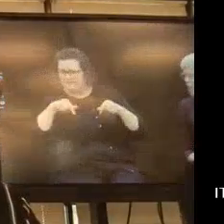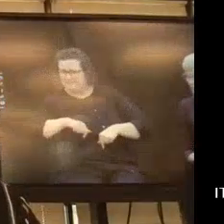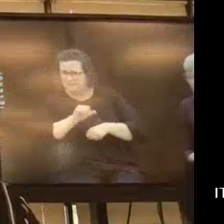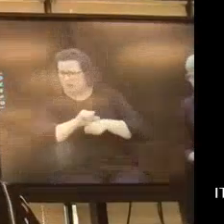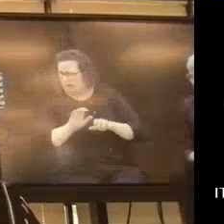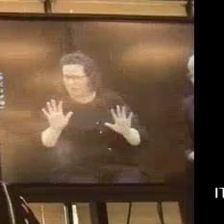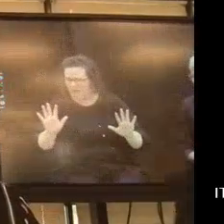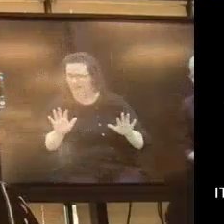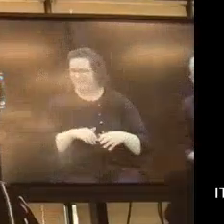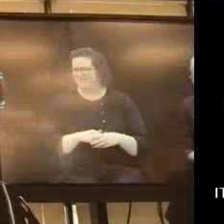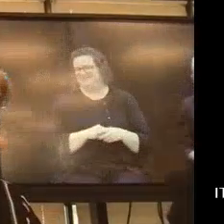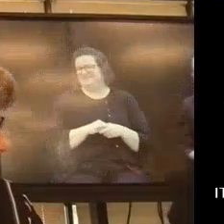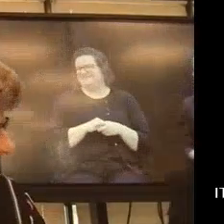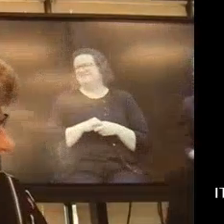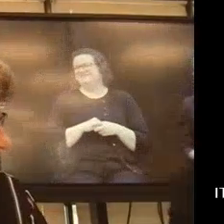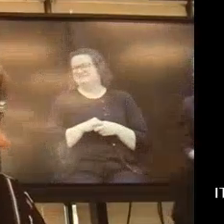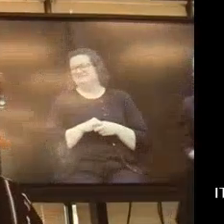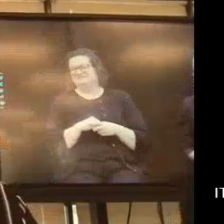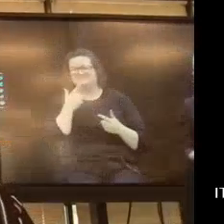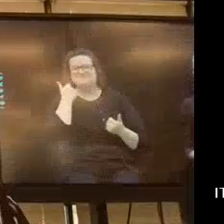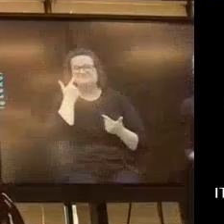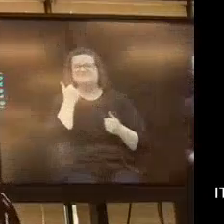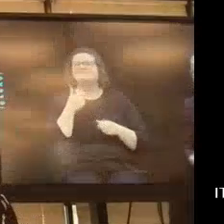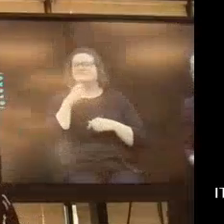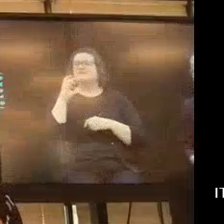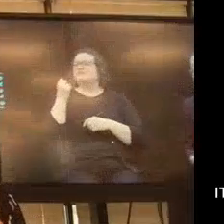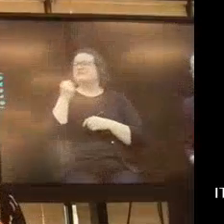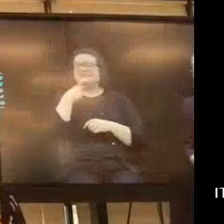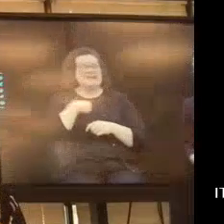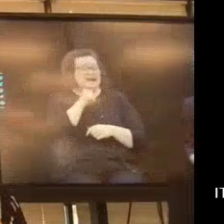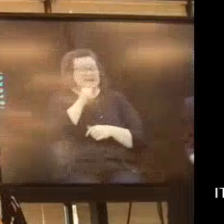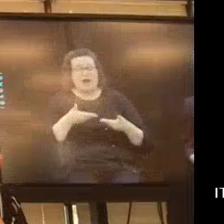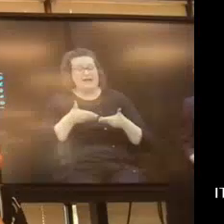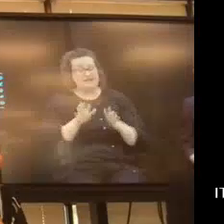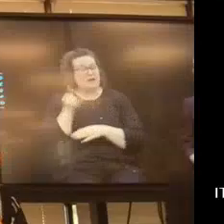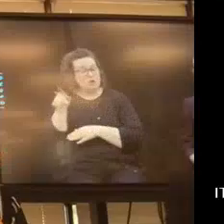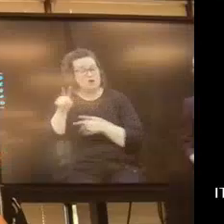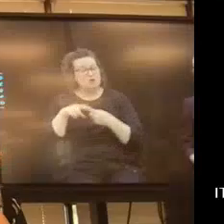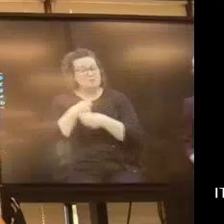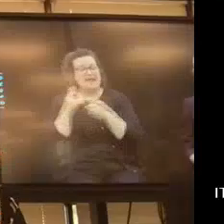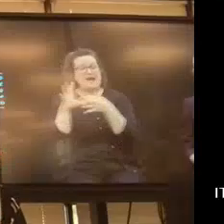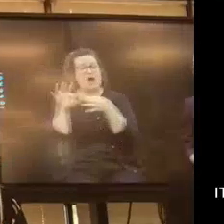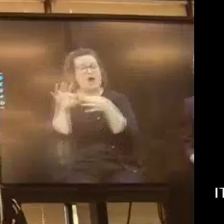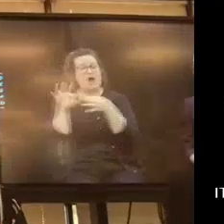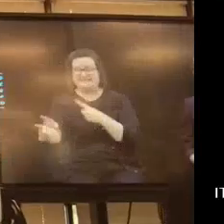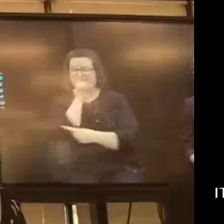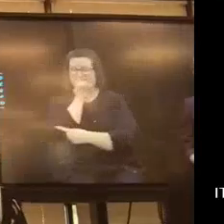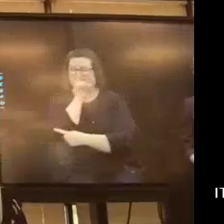The board will notice as a point of procedure, I did not allow Ms. Turner to make any comments.